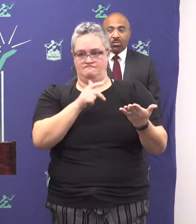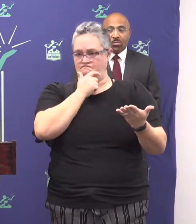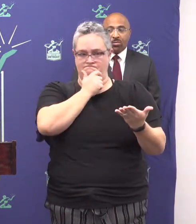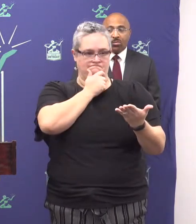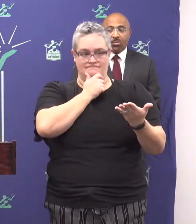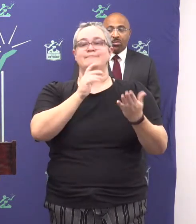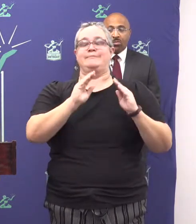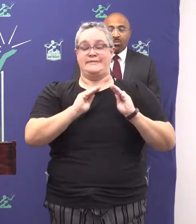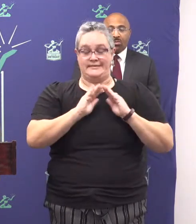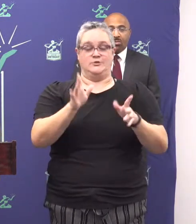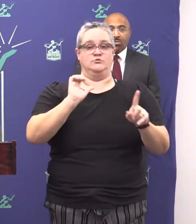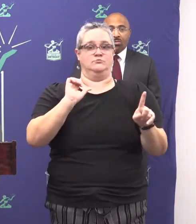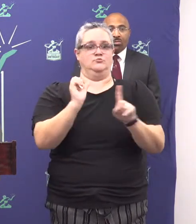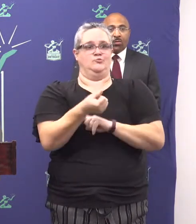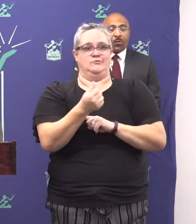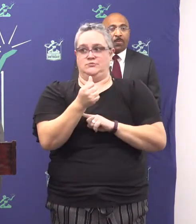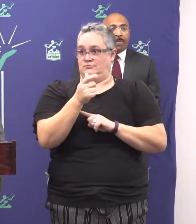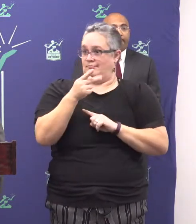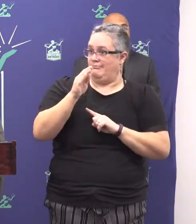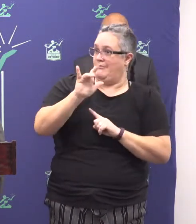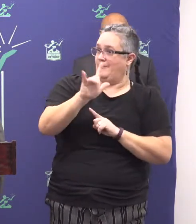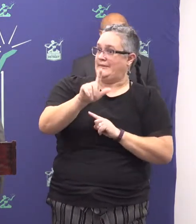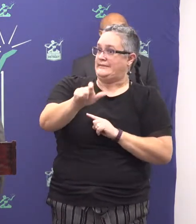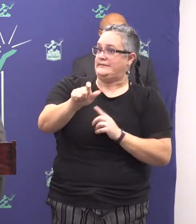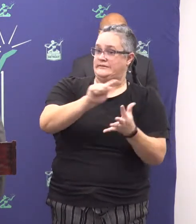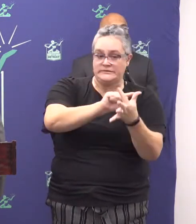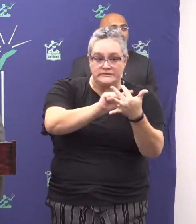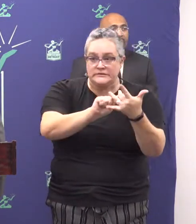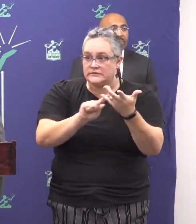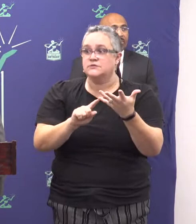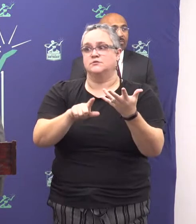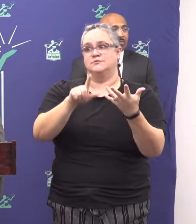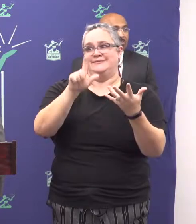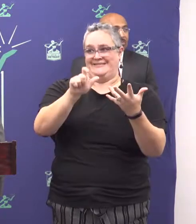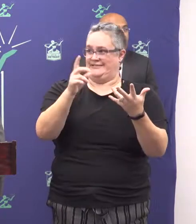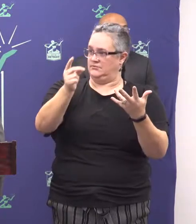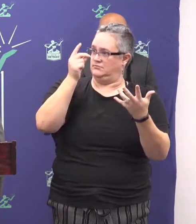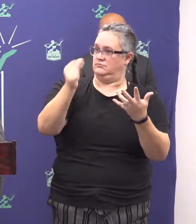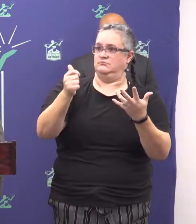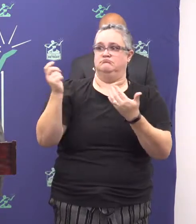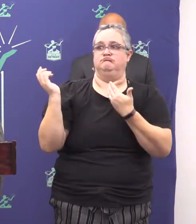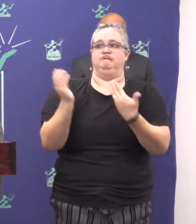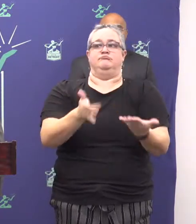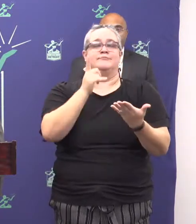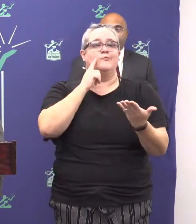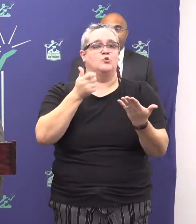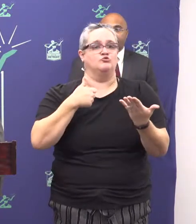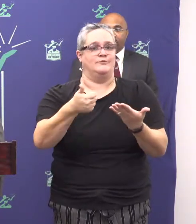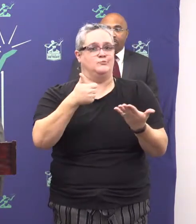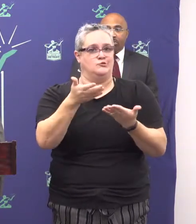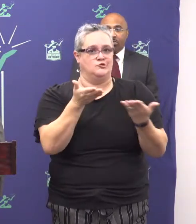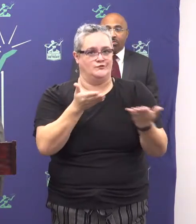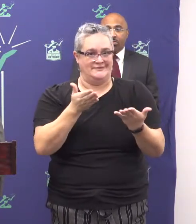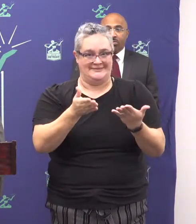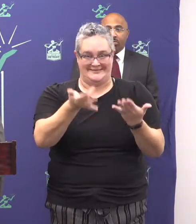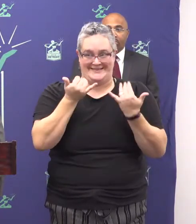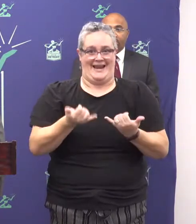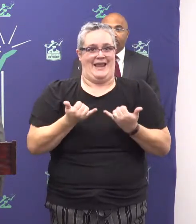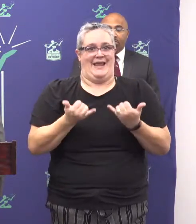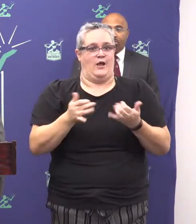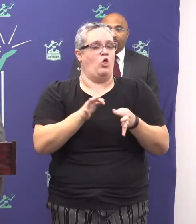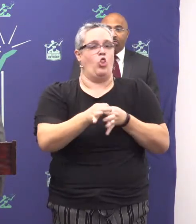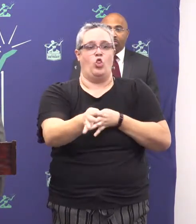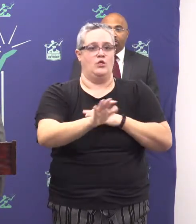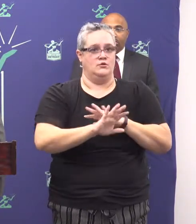is clearly a case where public exigencies require the immediate delivery of transportation service. And